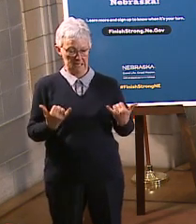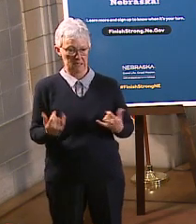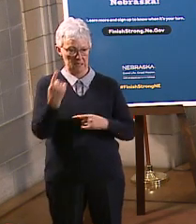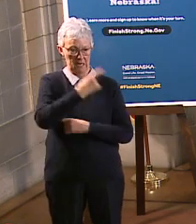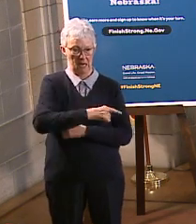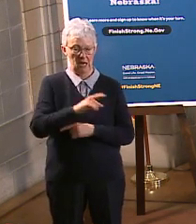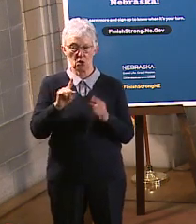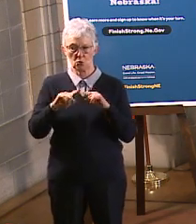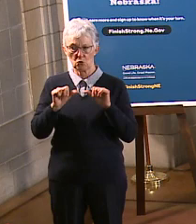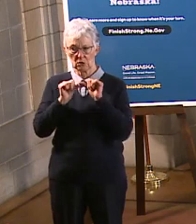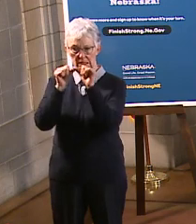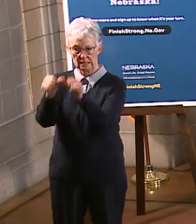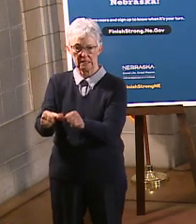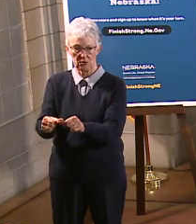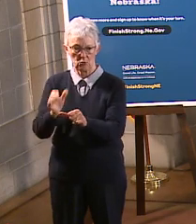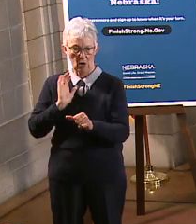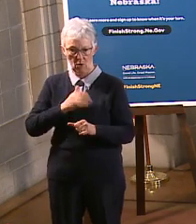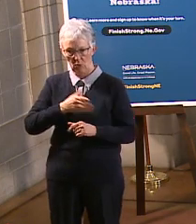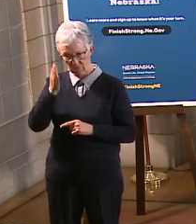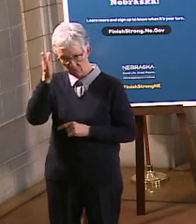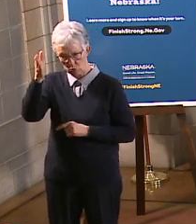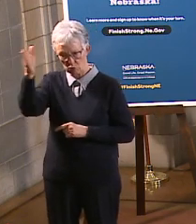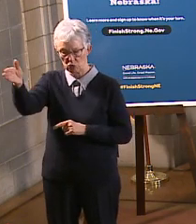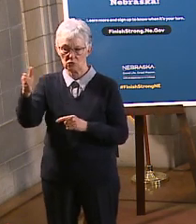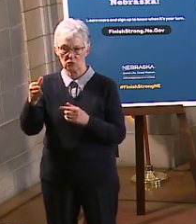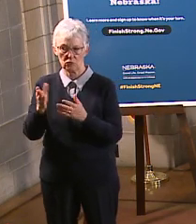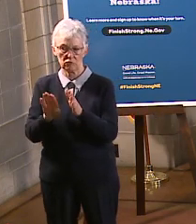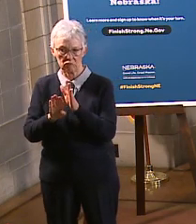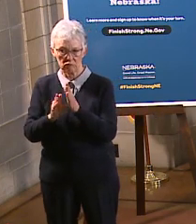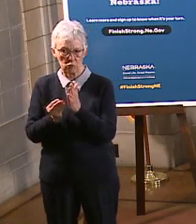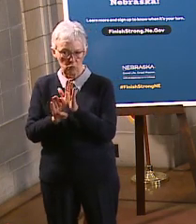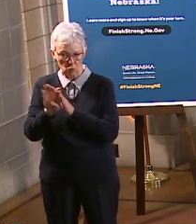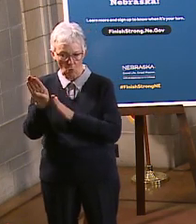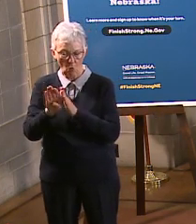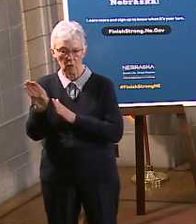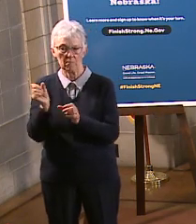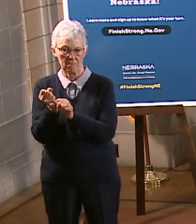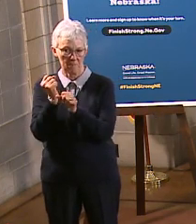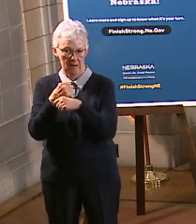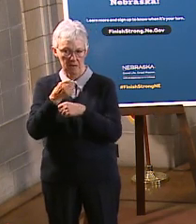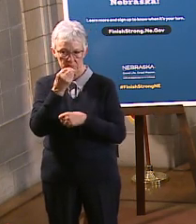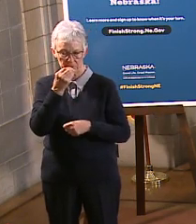thank you, Governor, for your recognition of Nebraska FFA Week. Thank you.